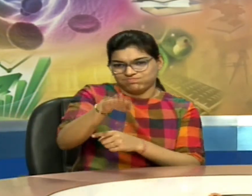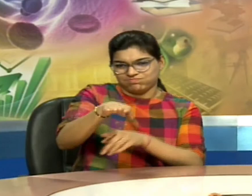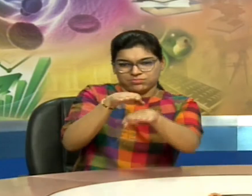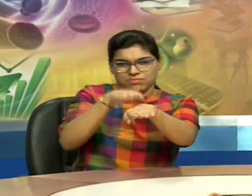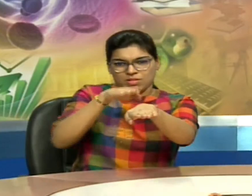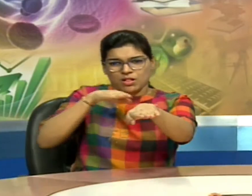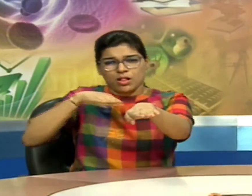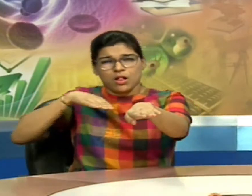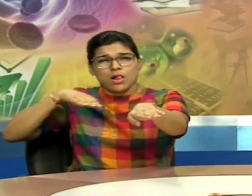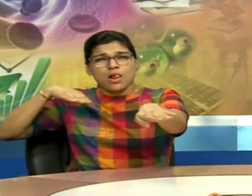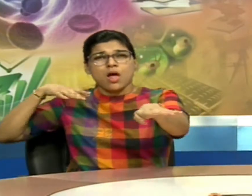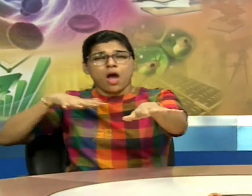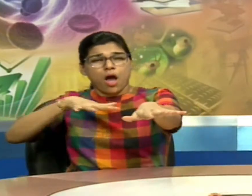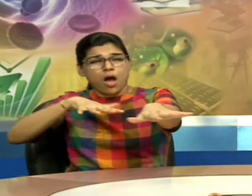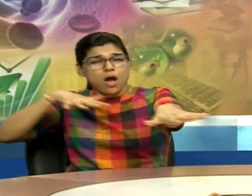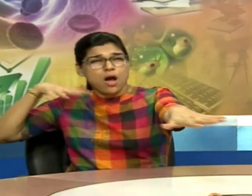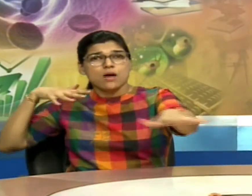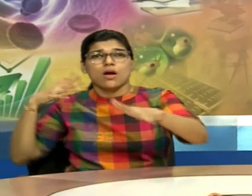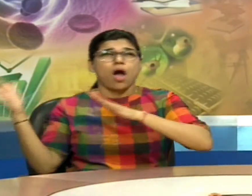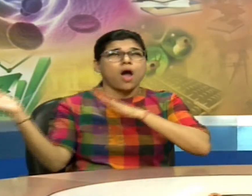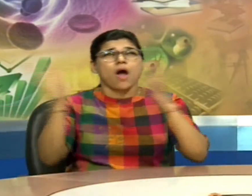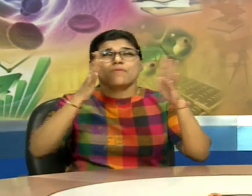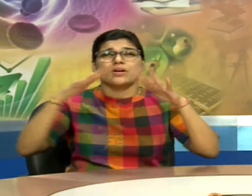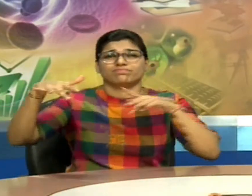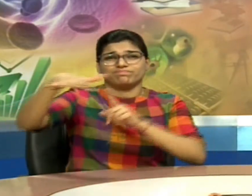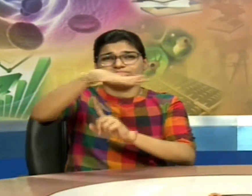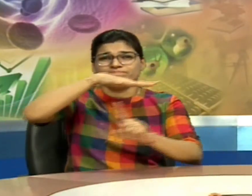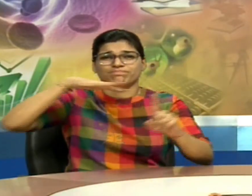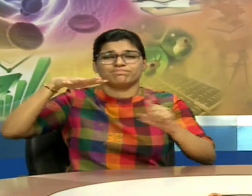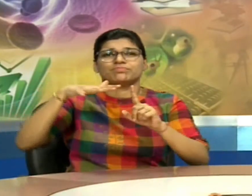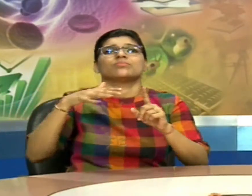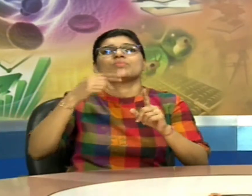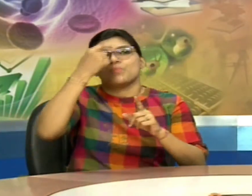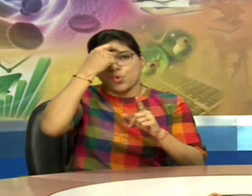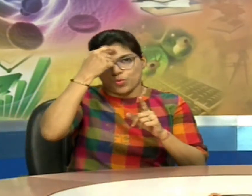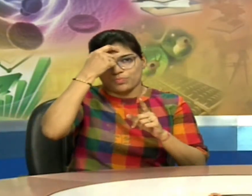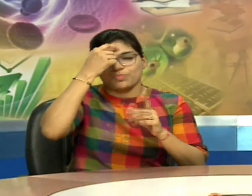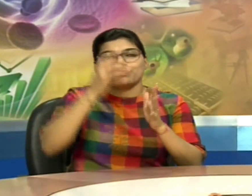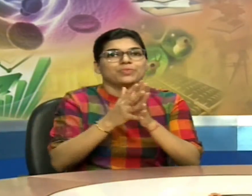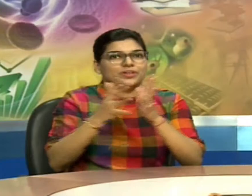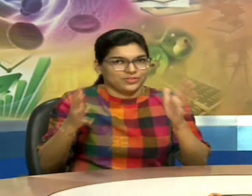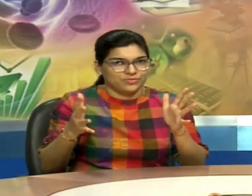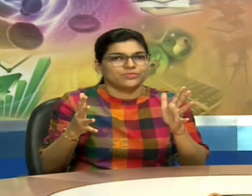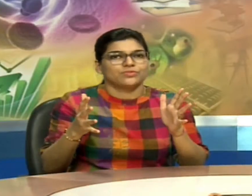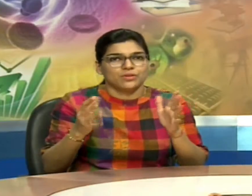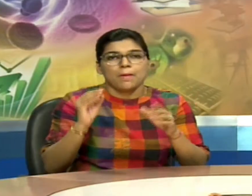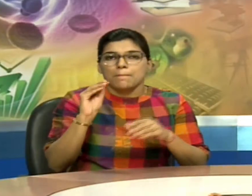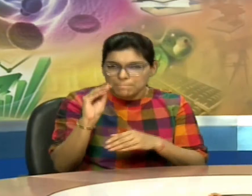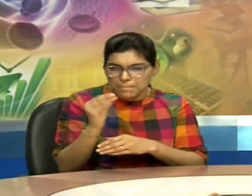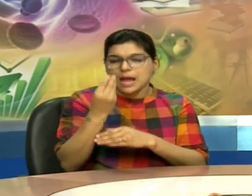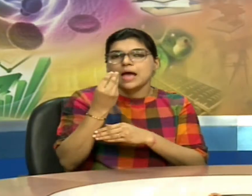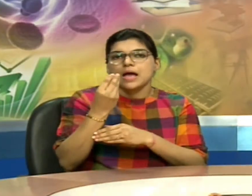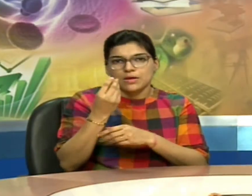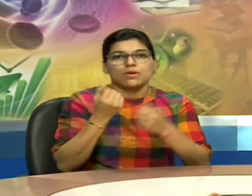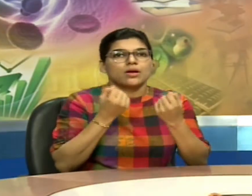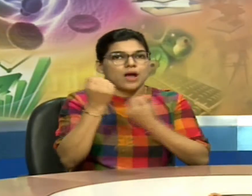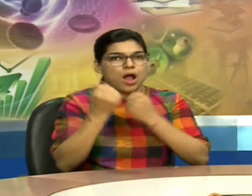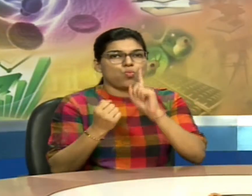a public transport we should use, because when we go out, there is a lot of traffic jam. So,